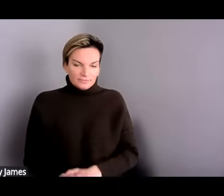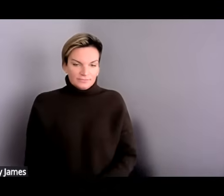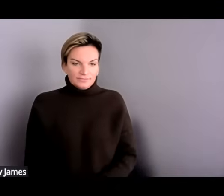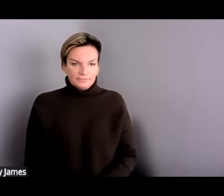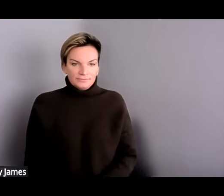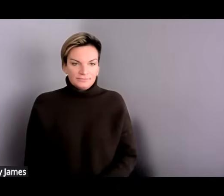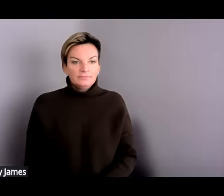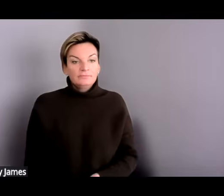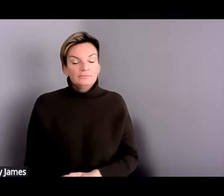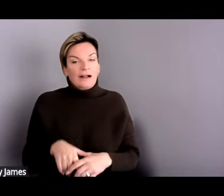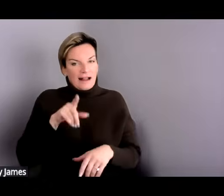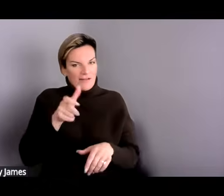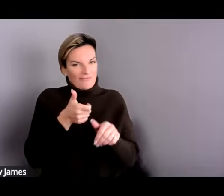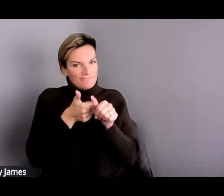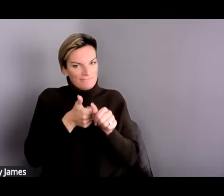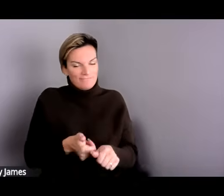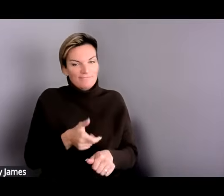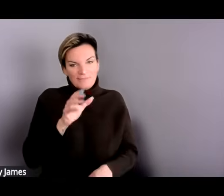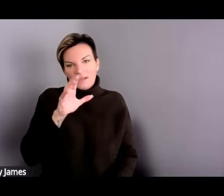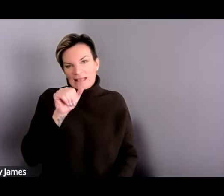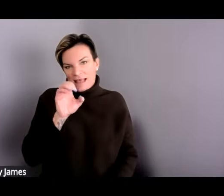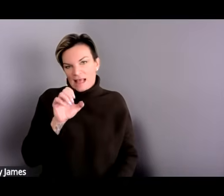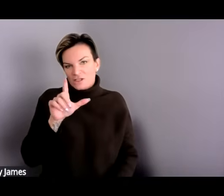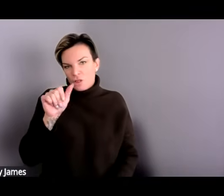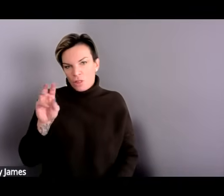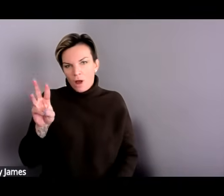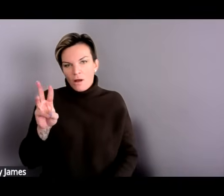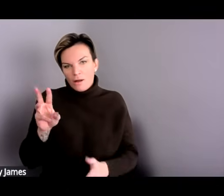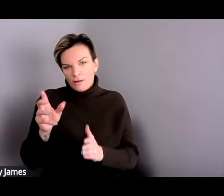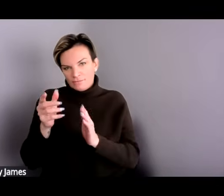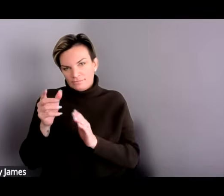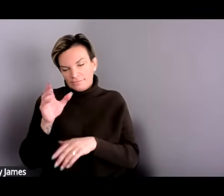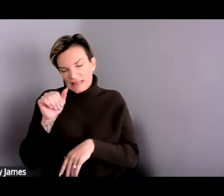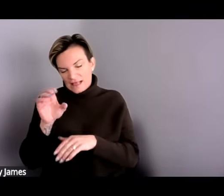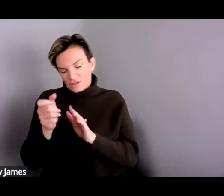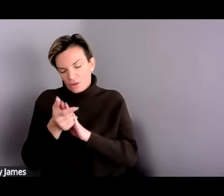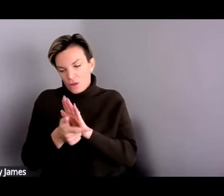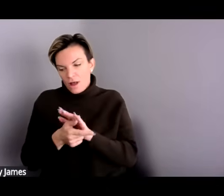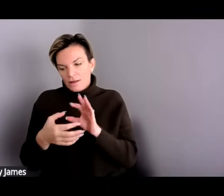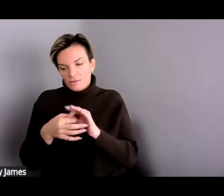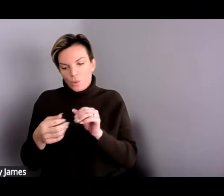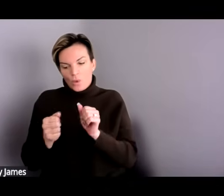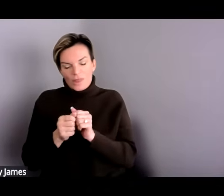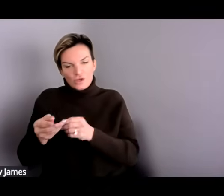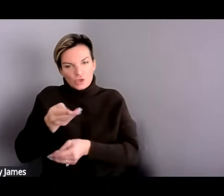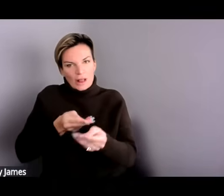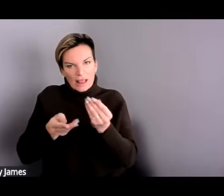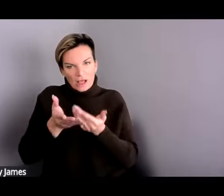case law with circulators, both at the state and federal level, that make it,